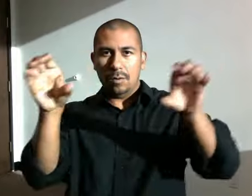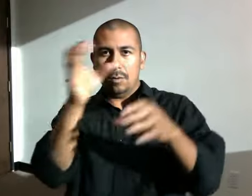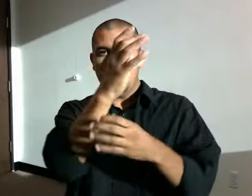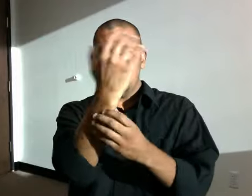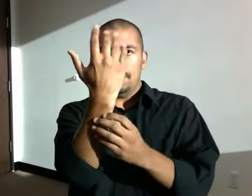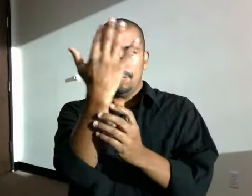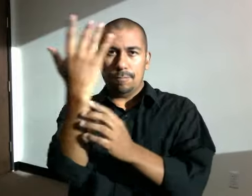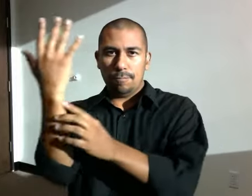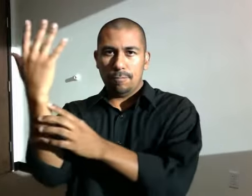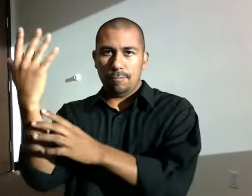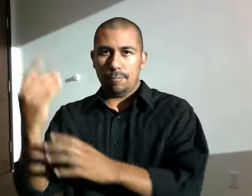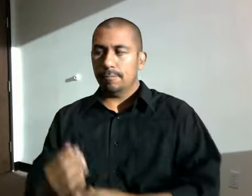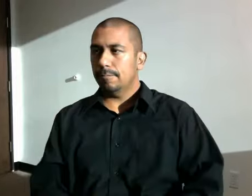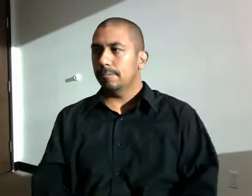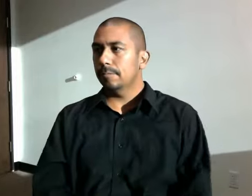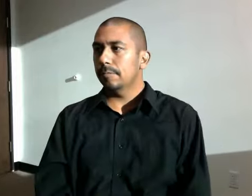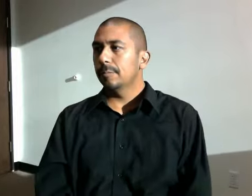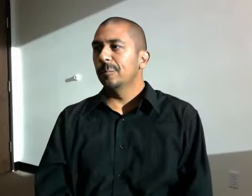brass rail lamps.